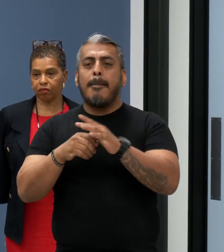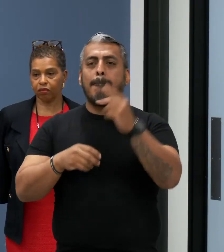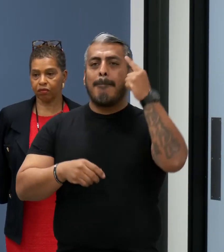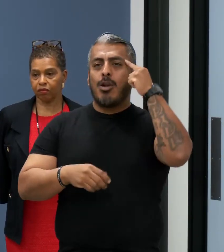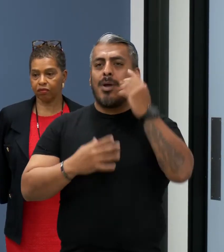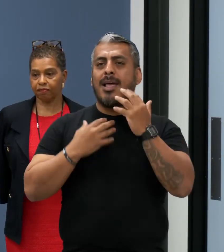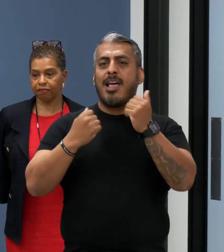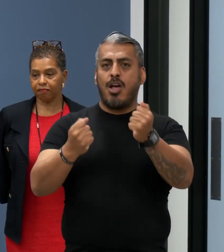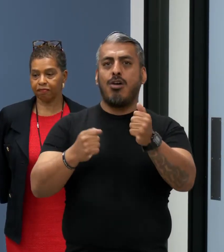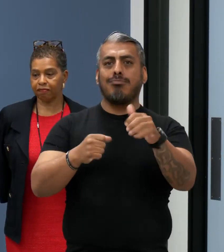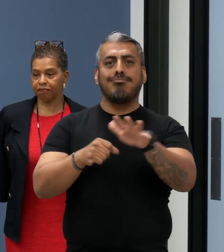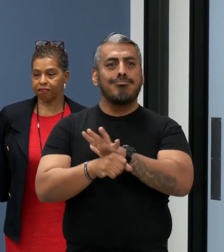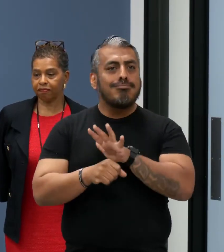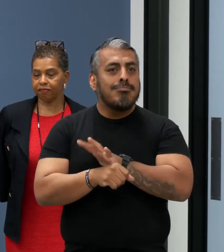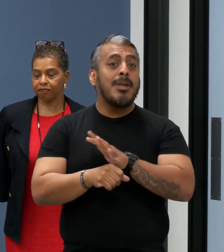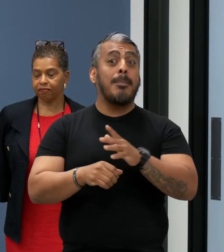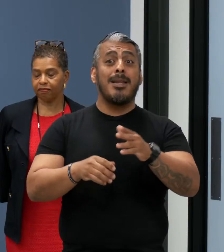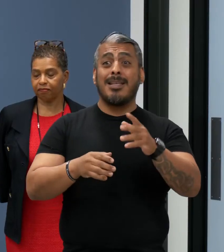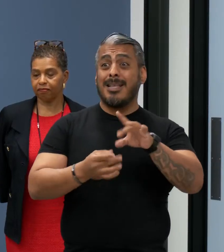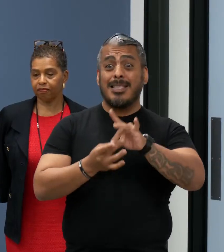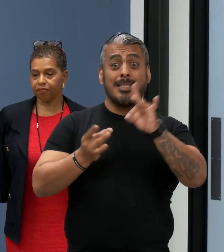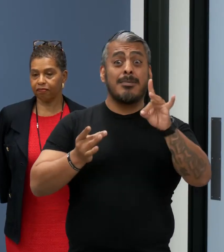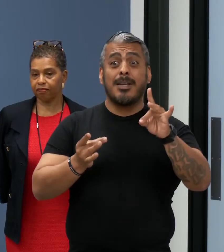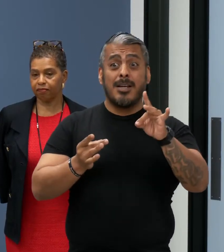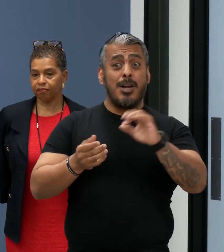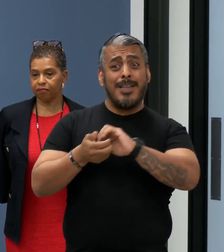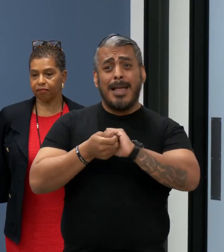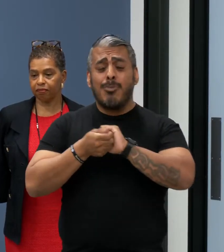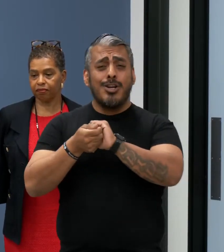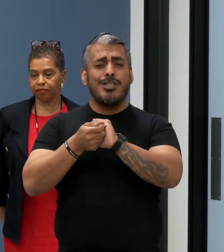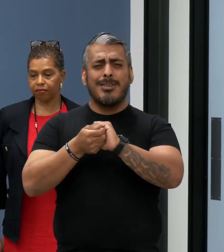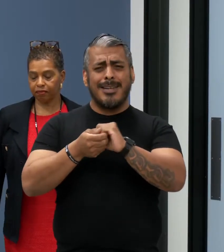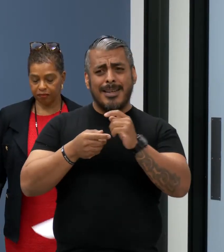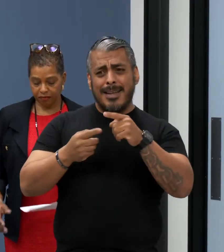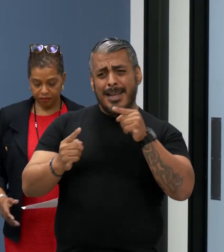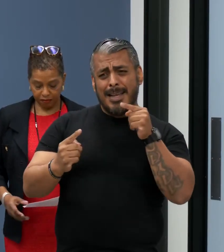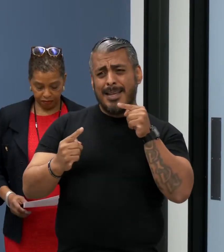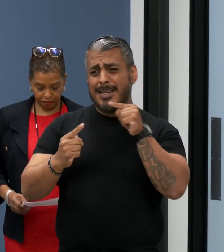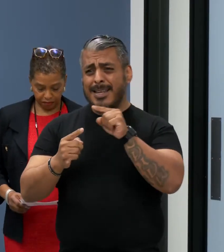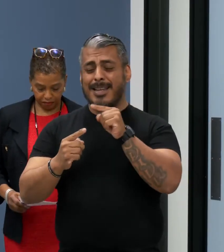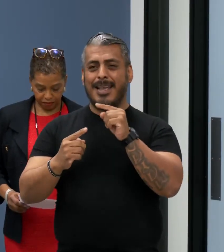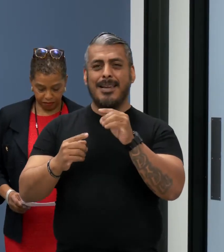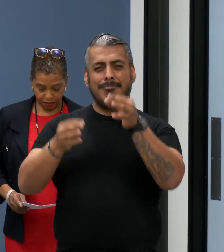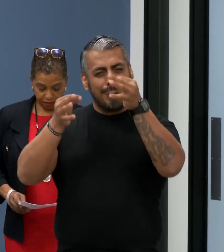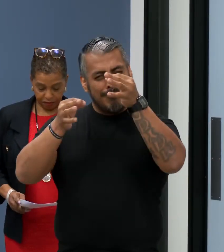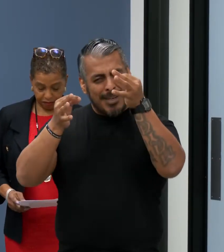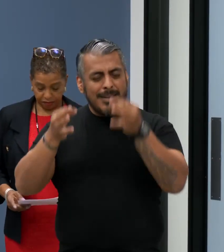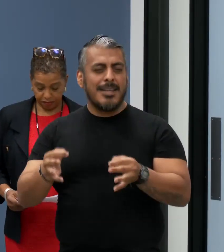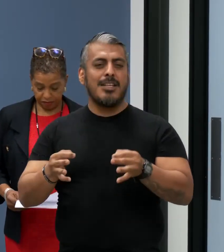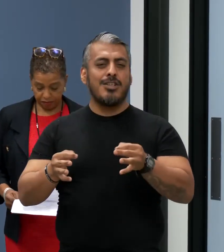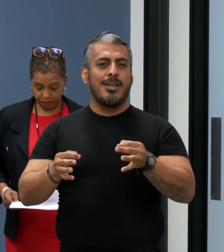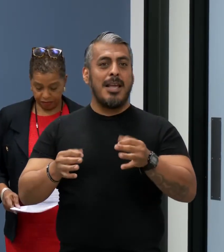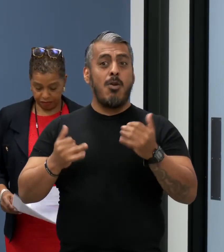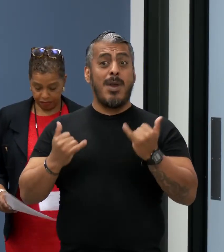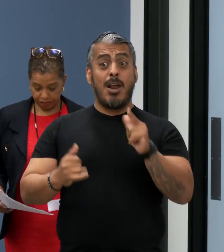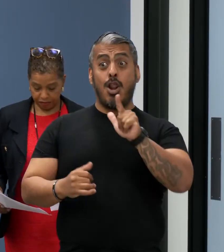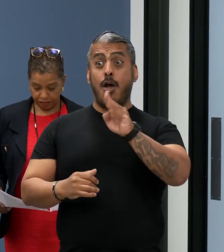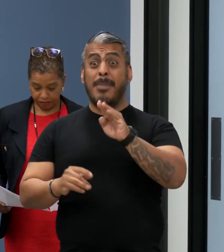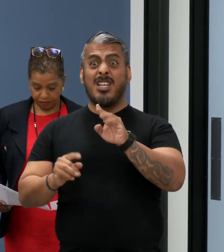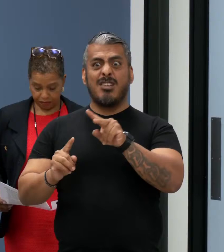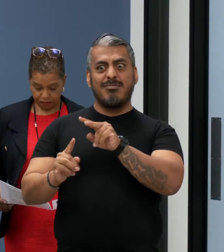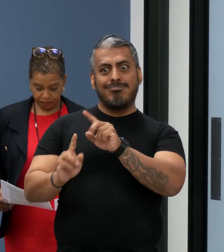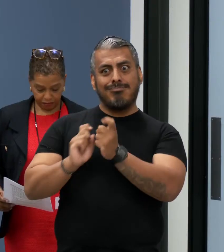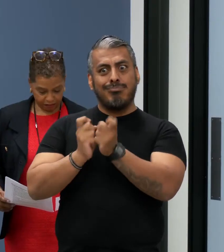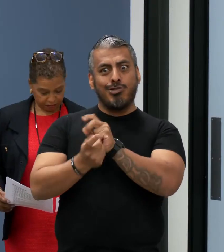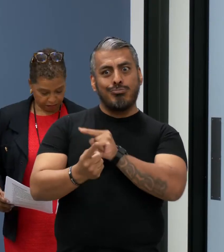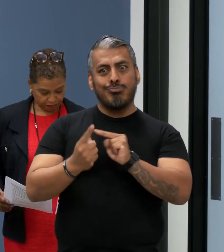capacity. And thanks for the spirit of hard work, the spirit of collaboration and dedication, Long Beach is turning the tide. For the first time in nearly